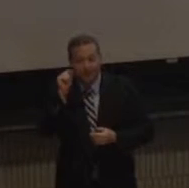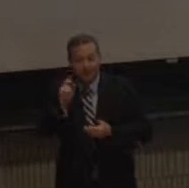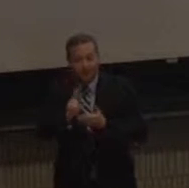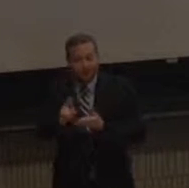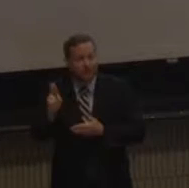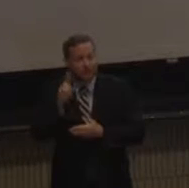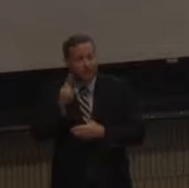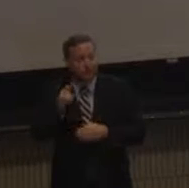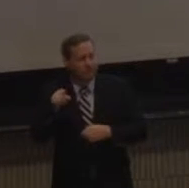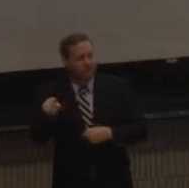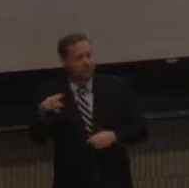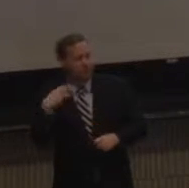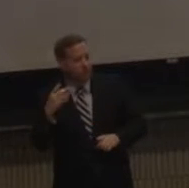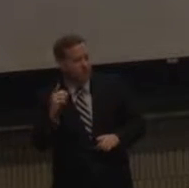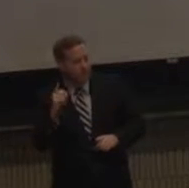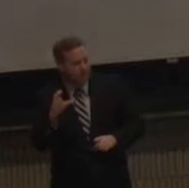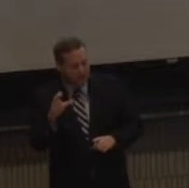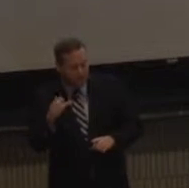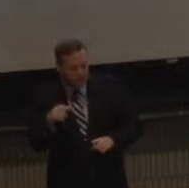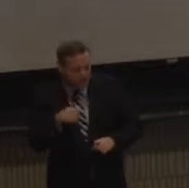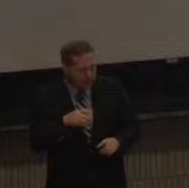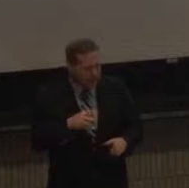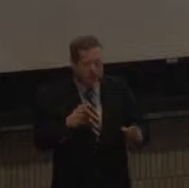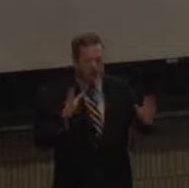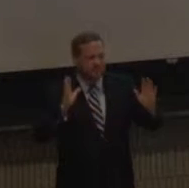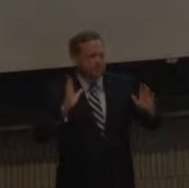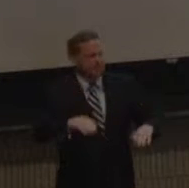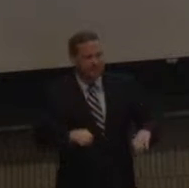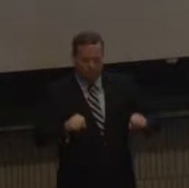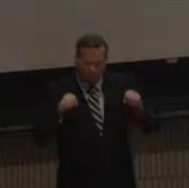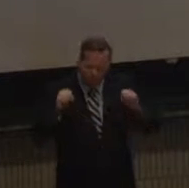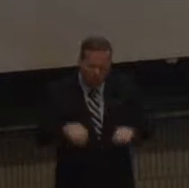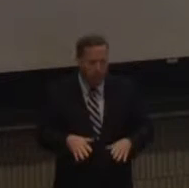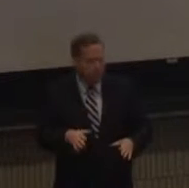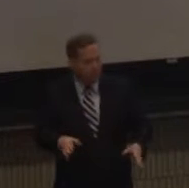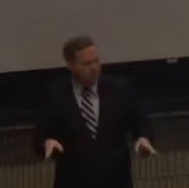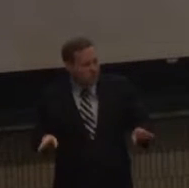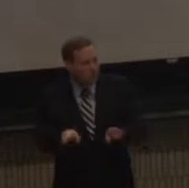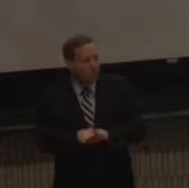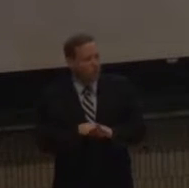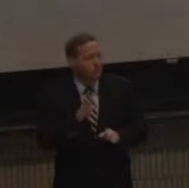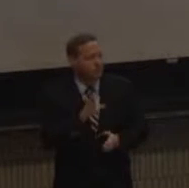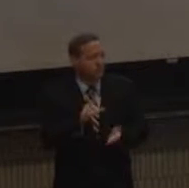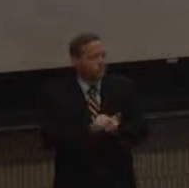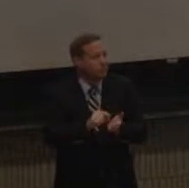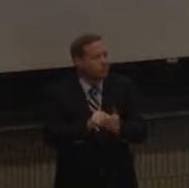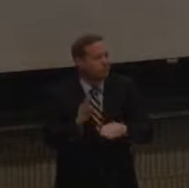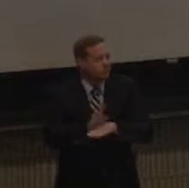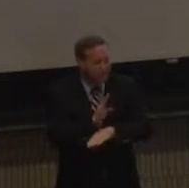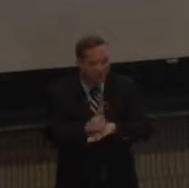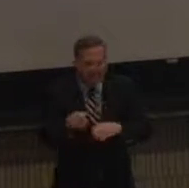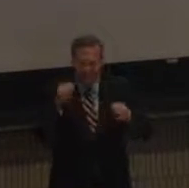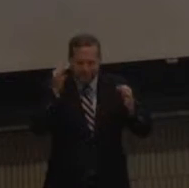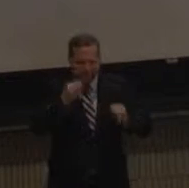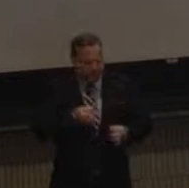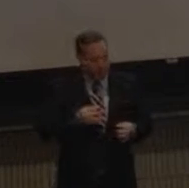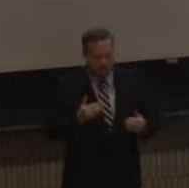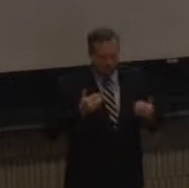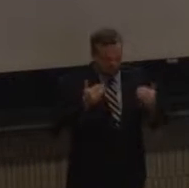as needed, and eventually heard about Gallaudet University, the only liberal arts college for deaf students in the United States. And